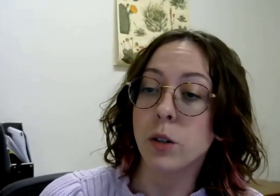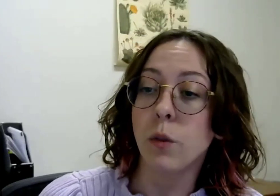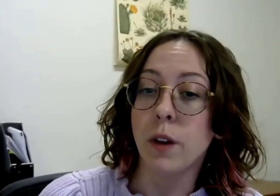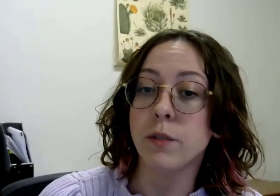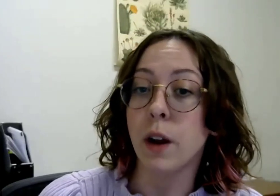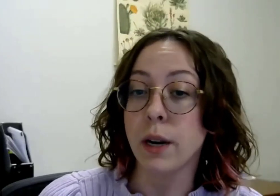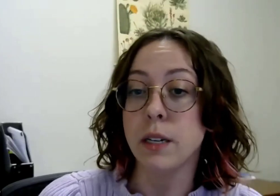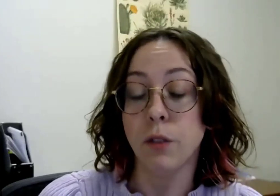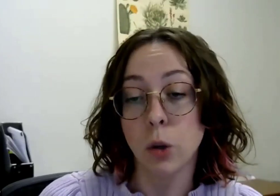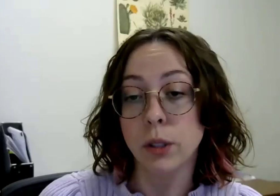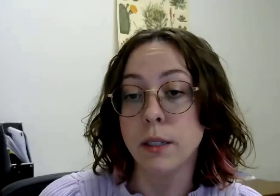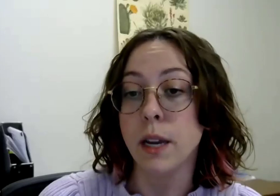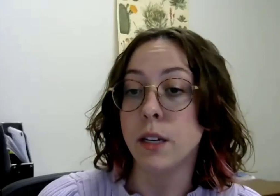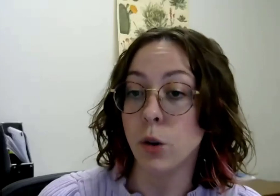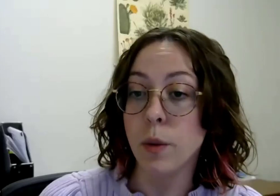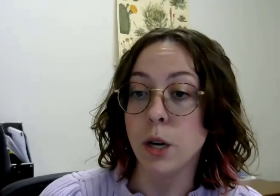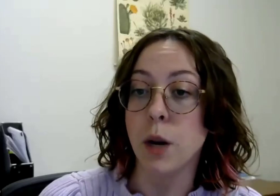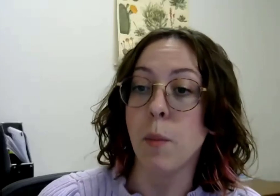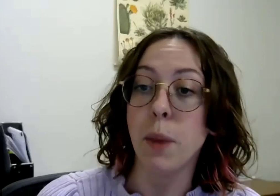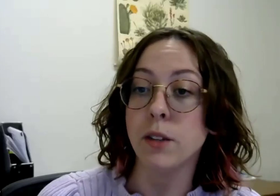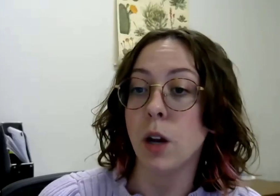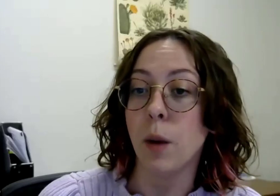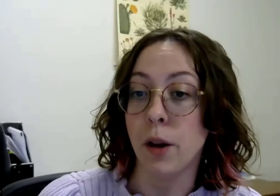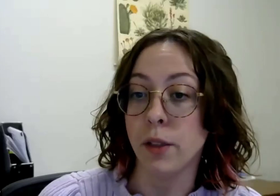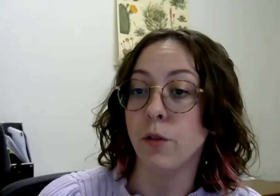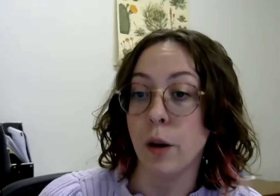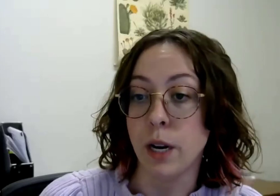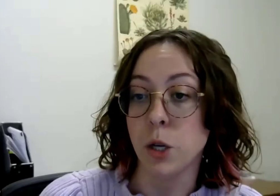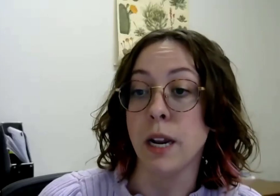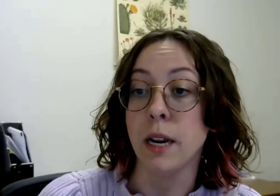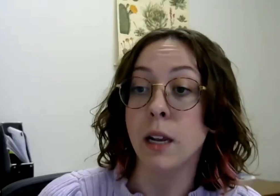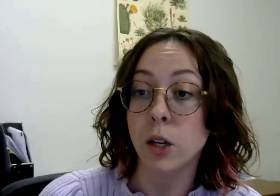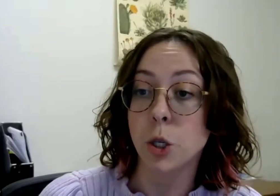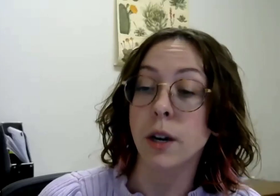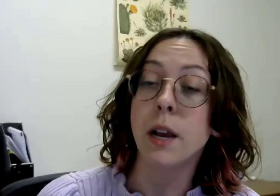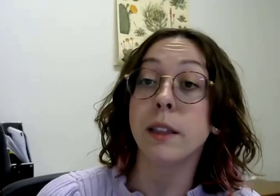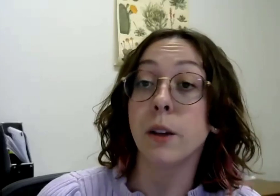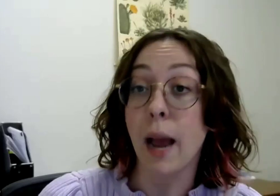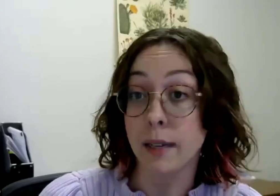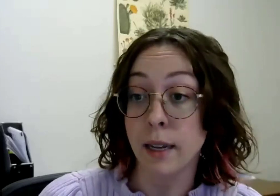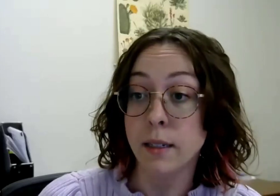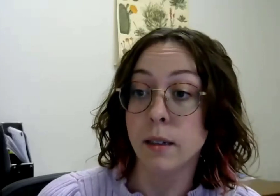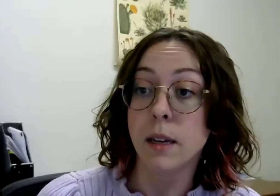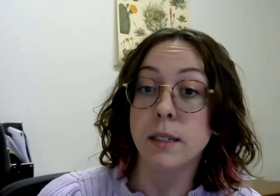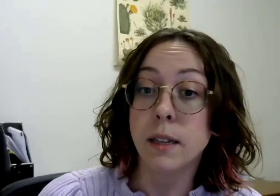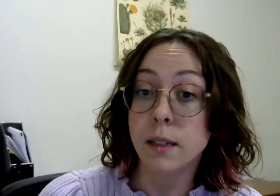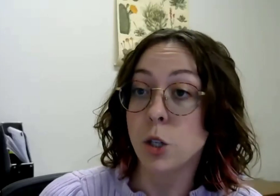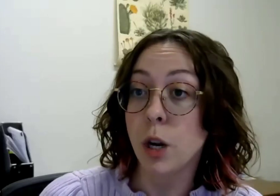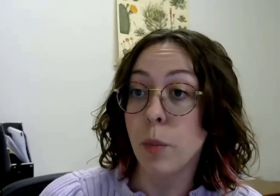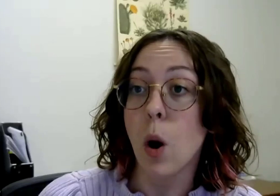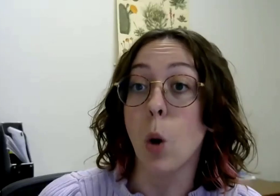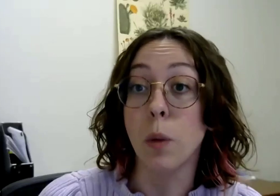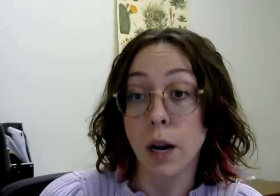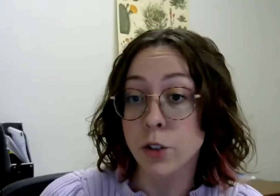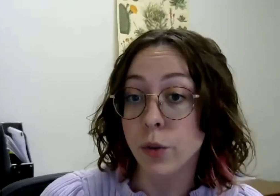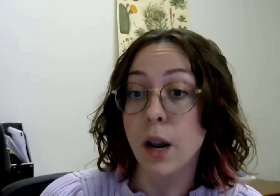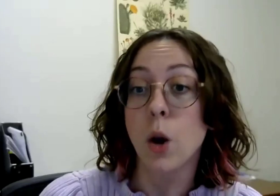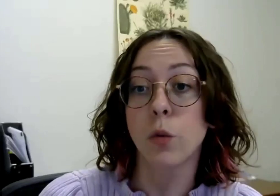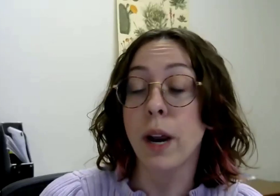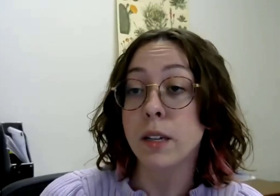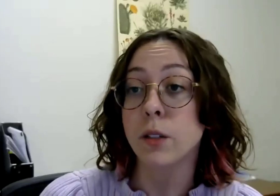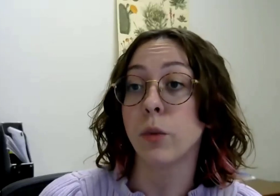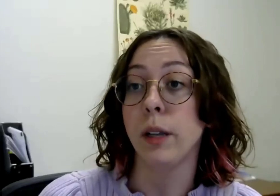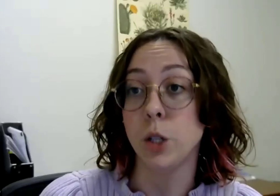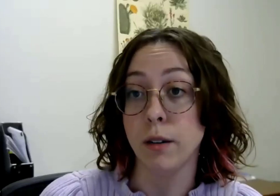L2 writers will face varying difficulties and discrimination based upon their foundation in English, their accent, citizenship, home